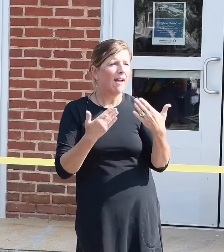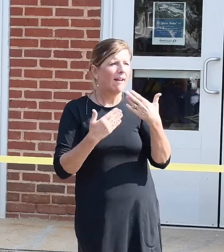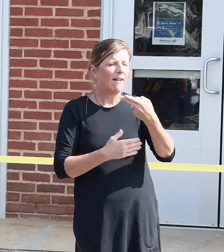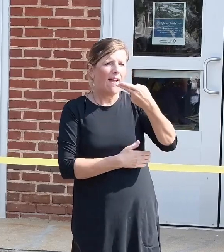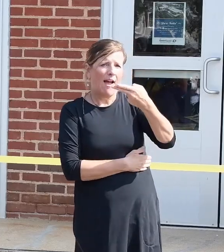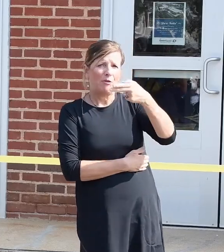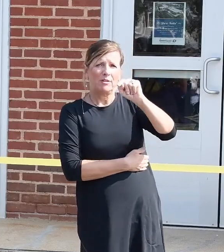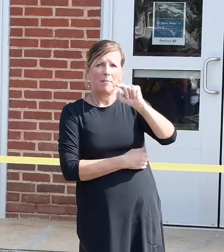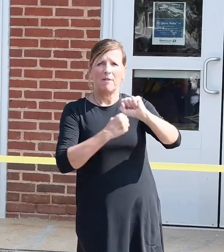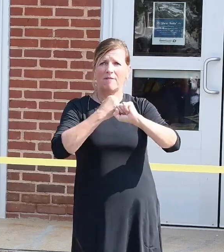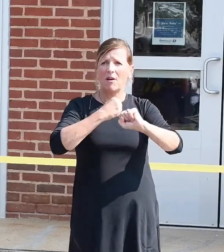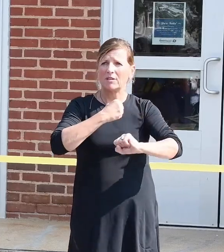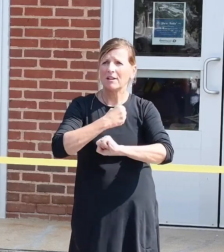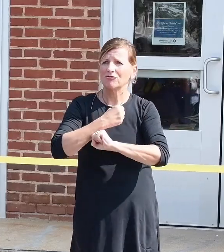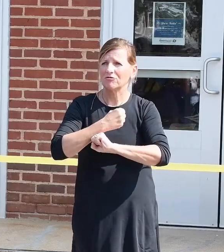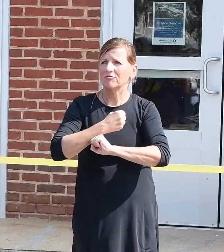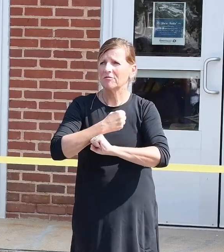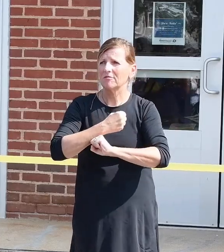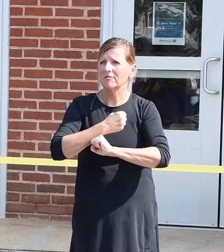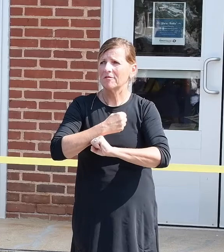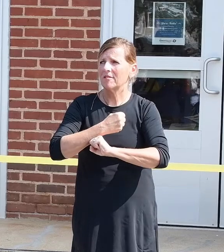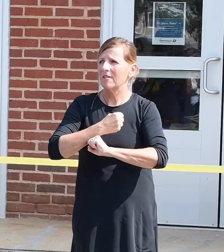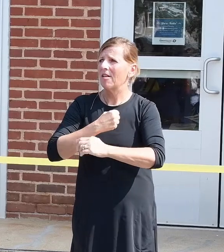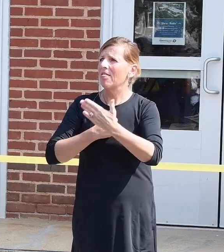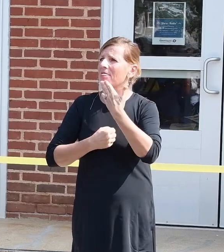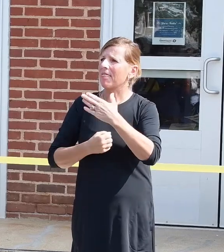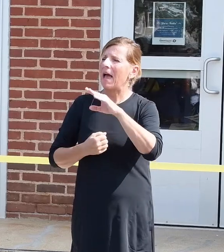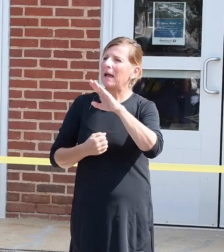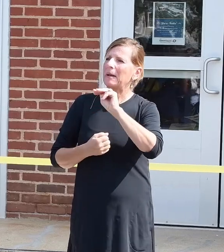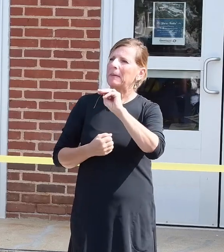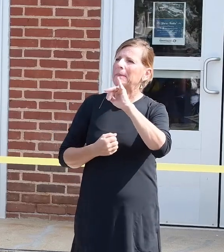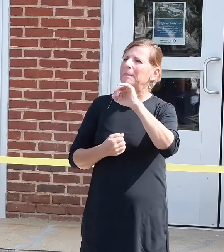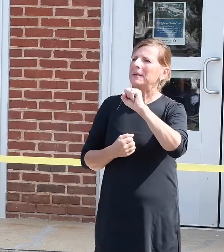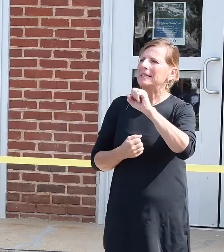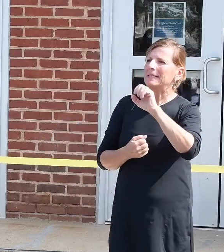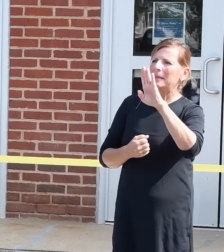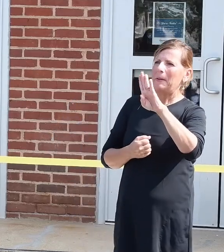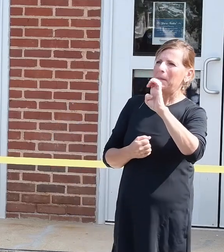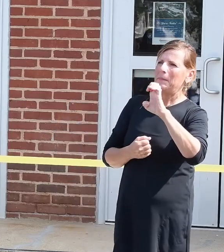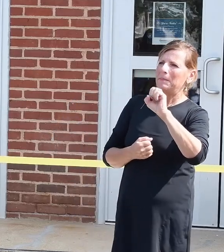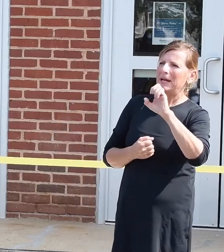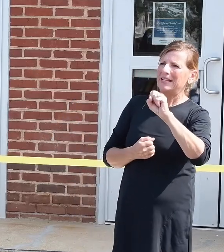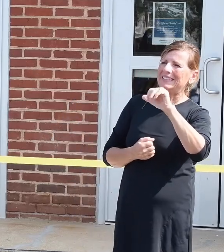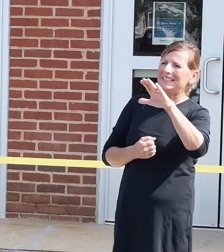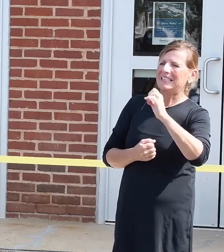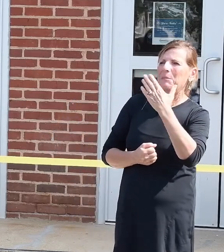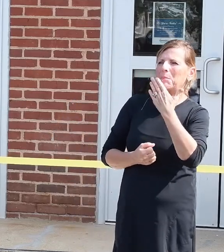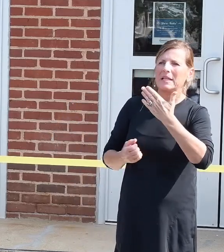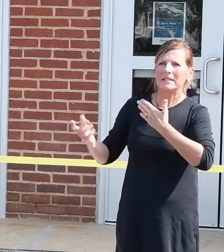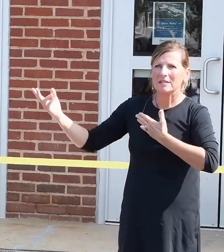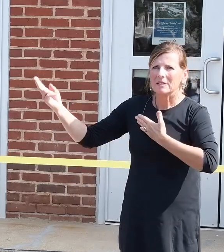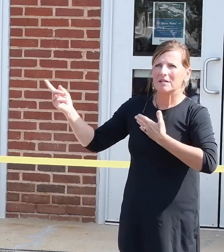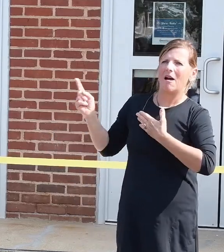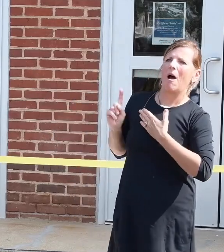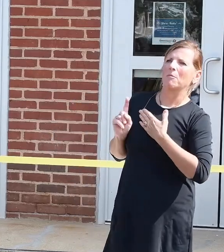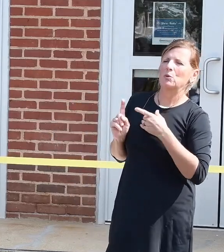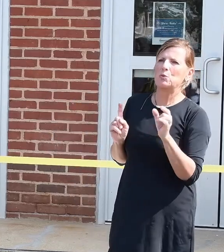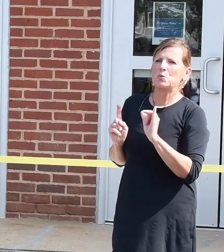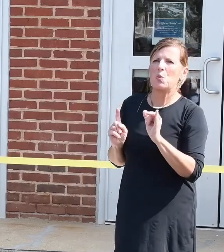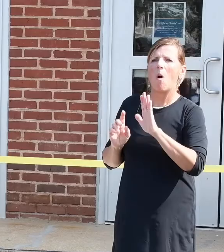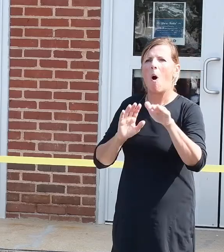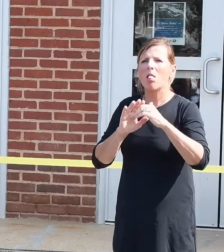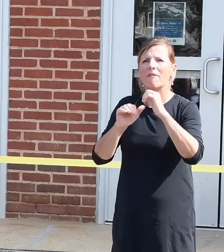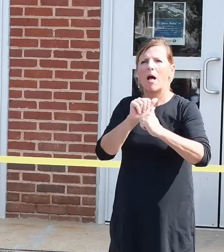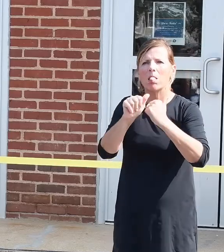Harriet Tubman Foundation. I want to thank Miss Bessie, if you could come up too, and all the alumni of the